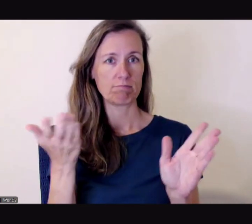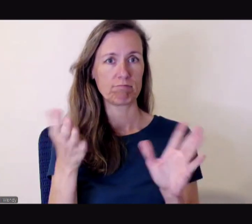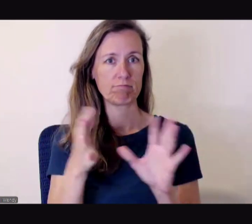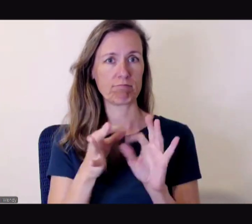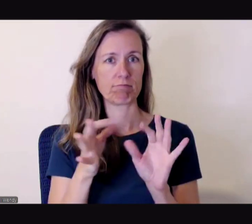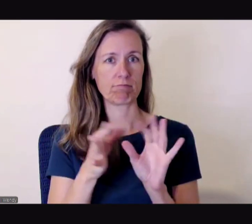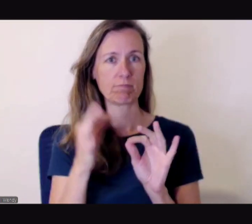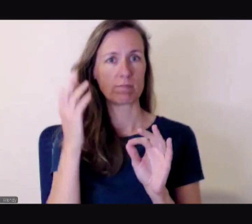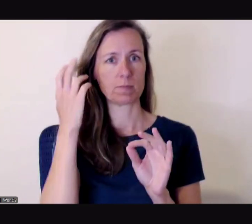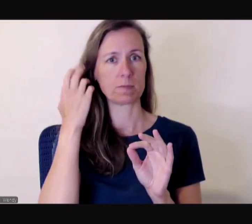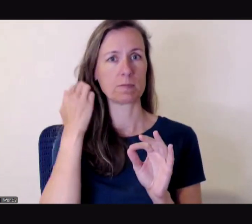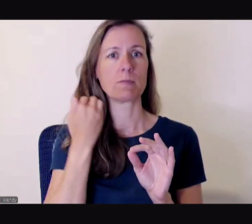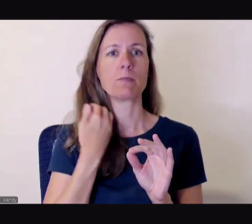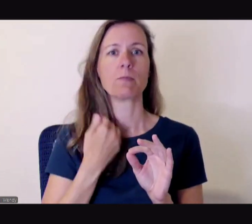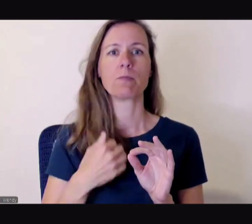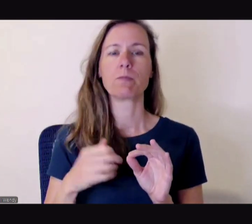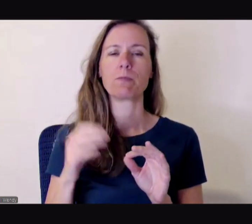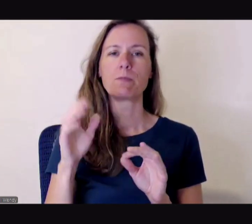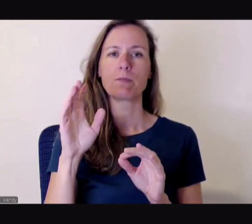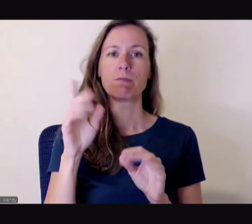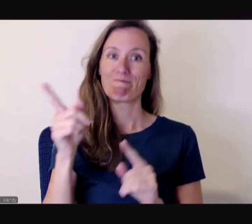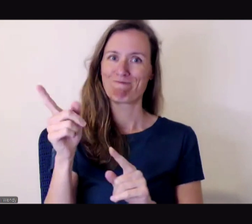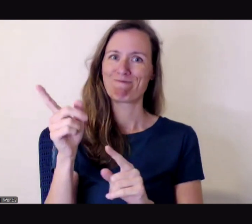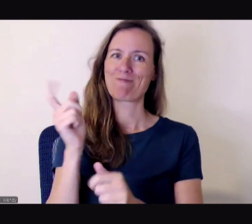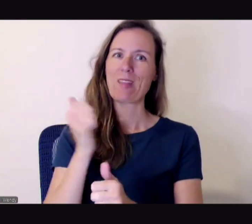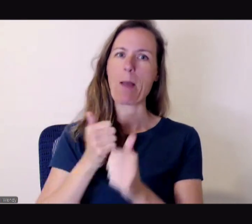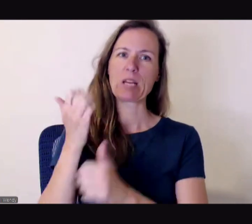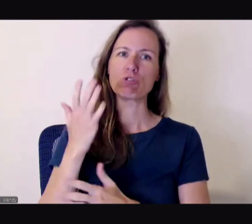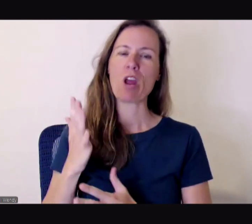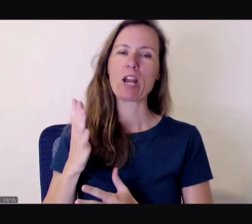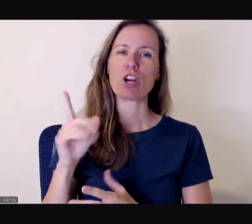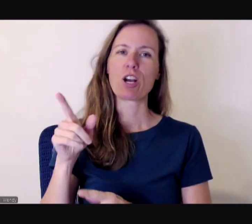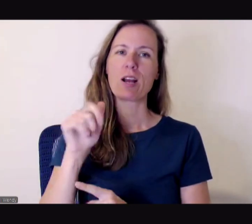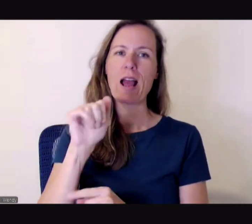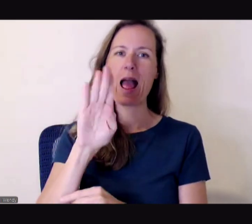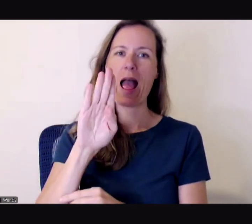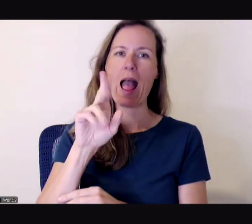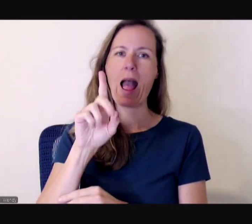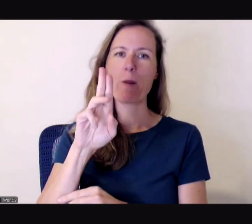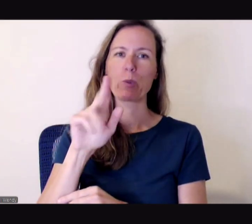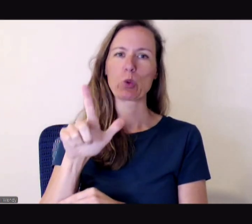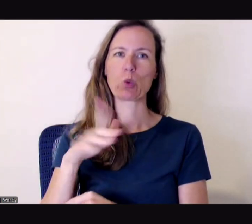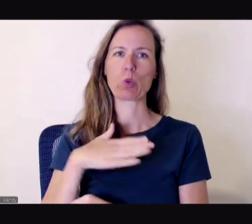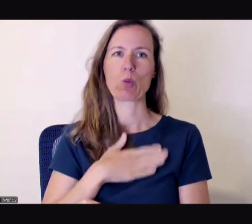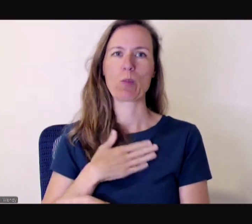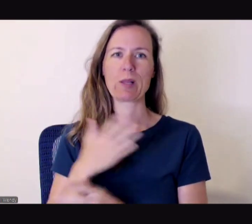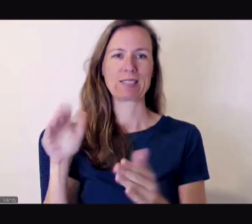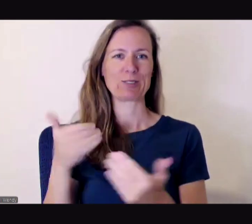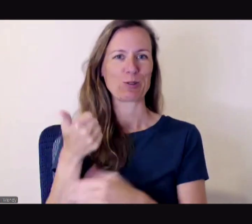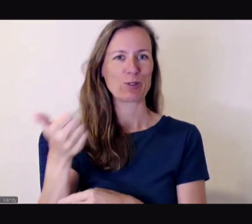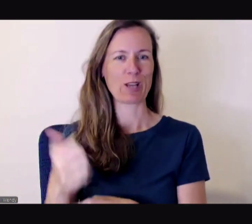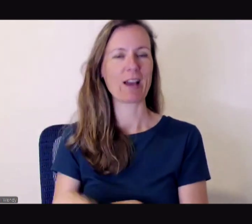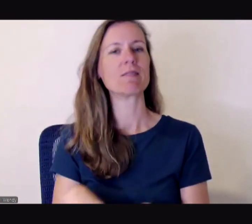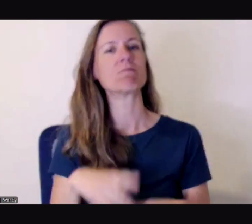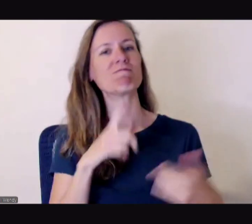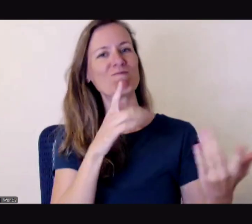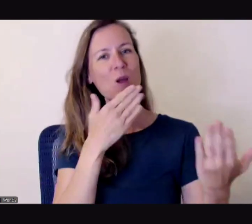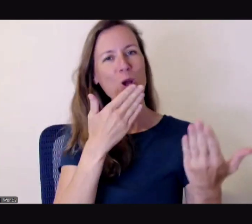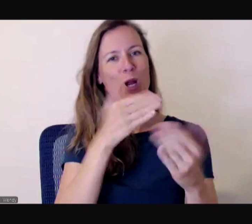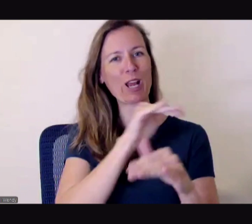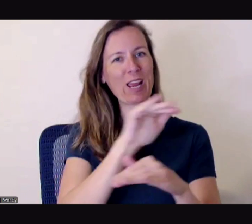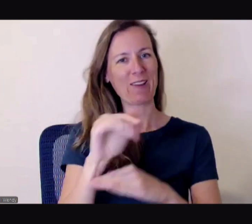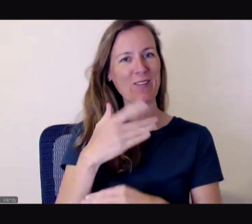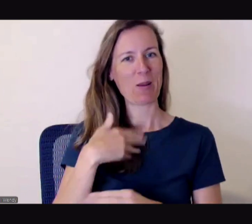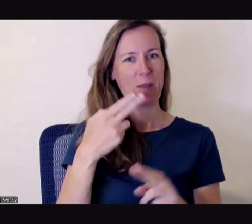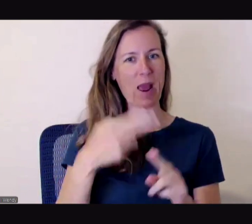Deputy Town Administrator Abdul, please introduce yourself. Good evening, everyone. My name's Farhana, and